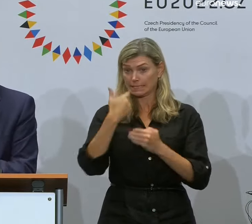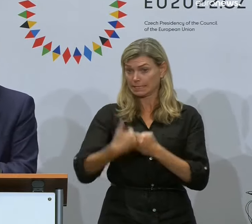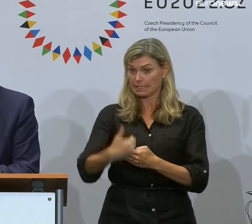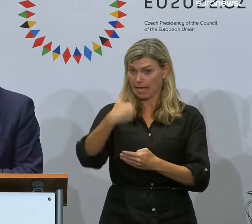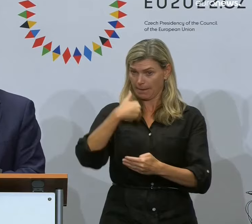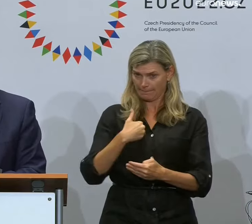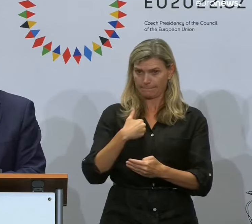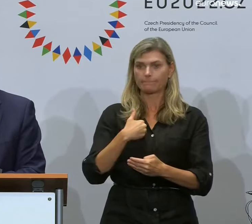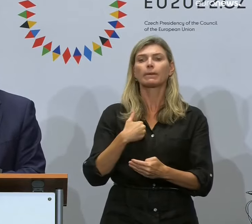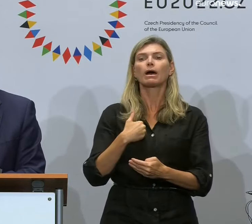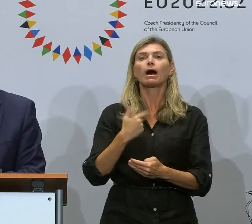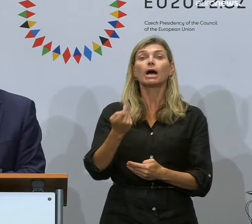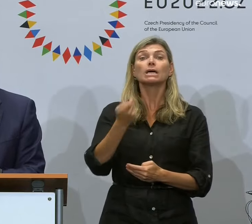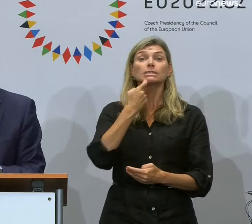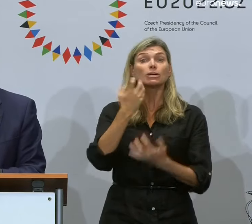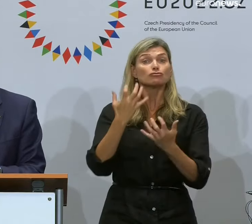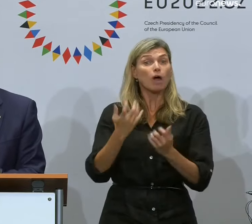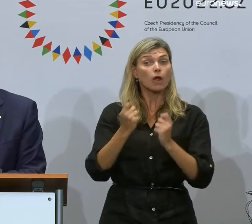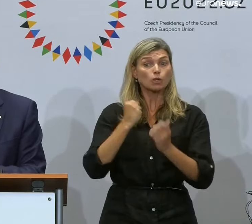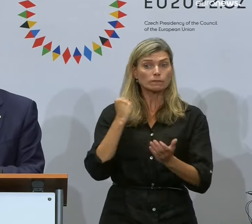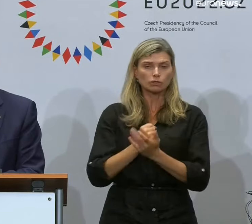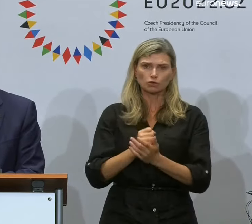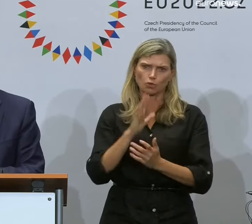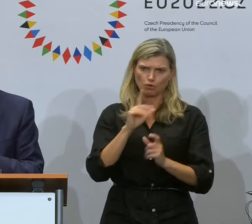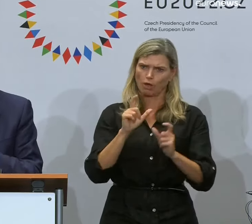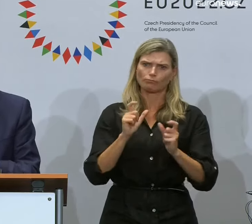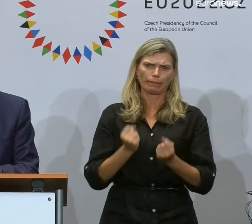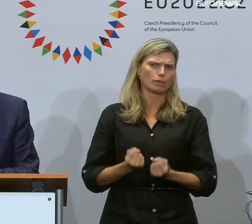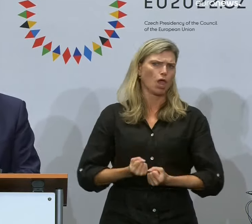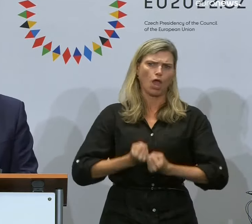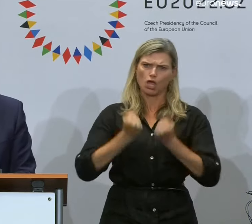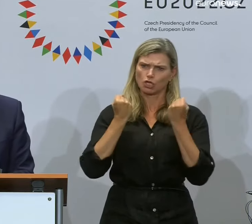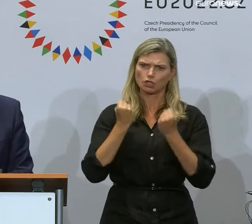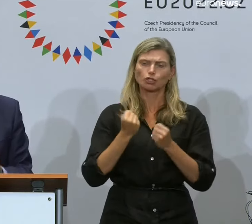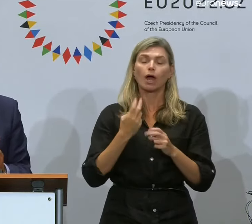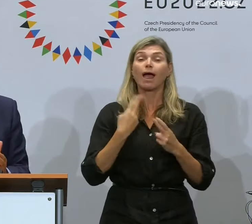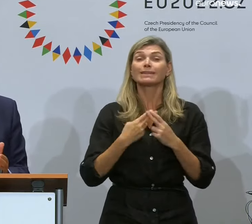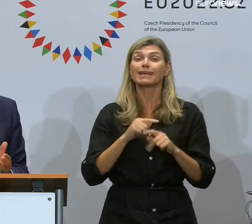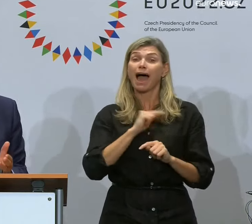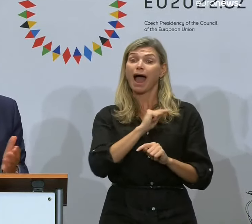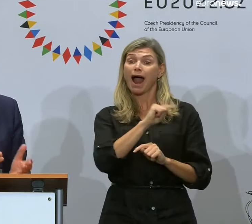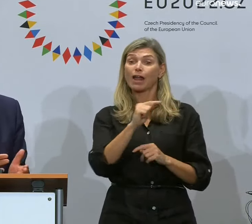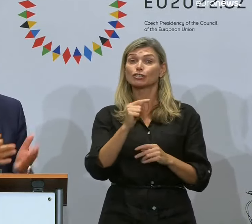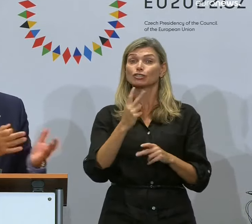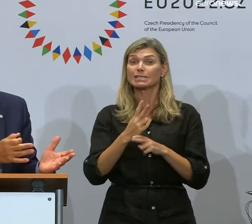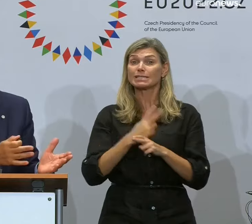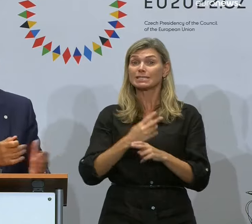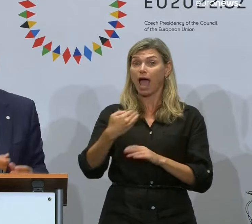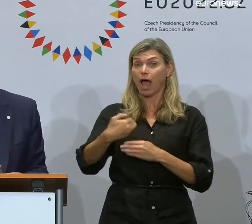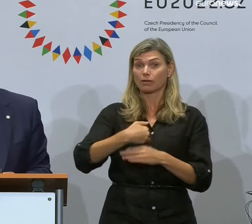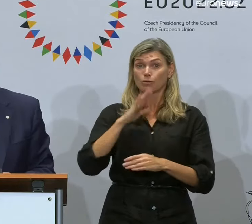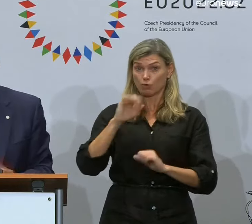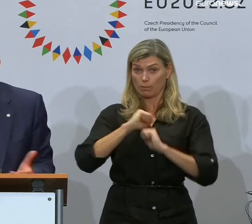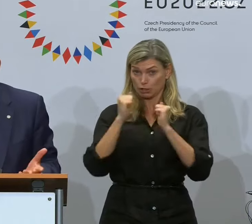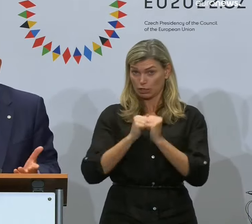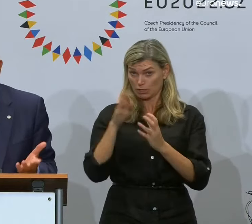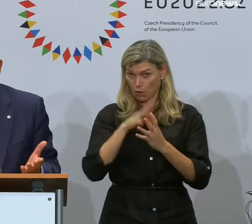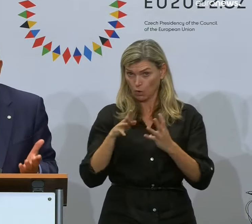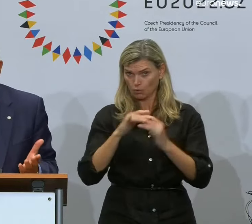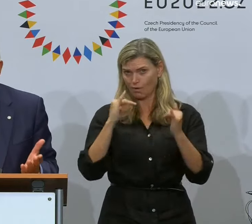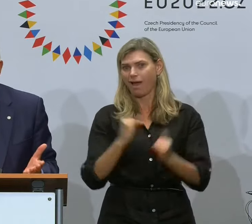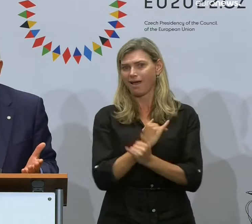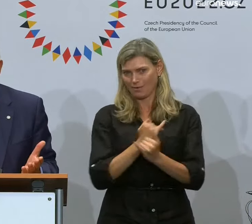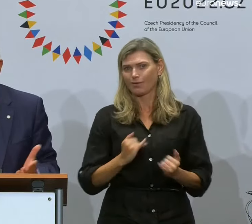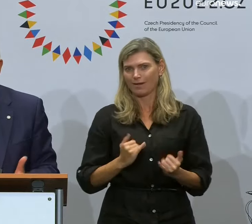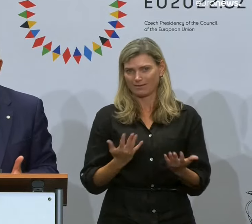always, under the control of the member state that can decide to take measures in order to face the challenging situation that